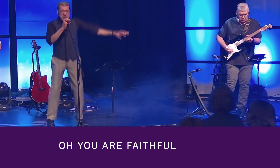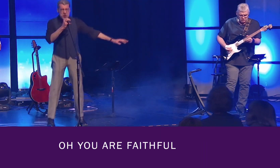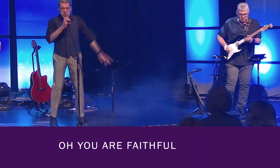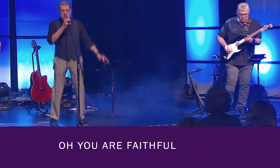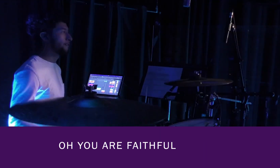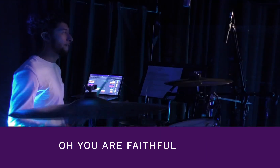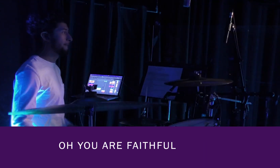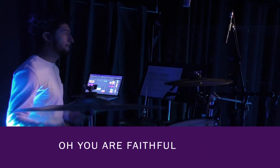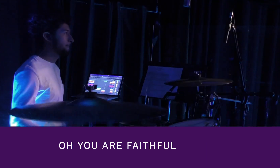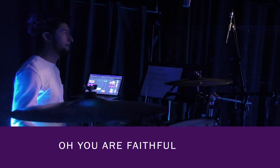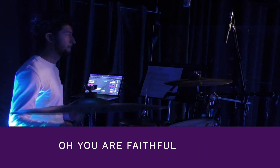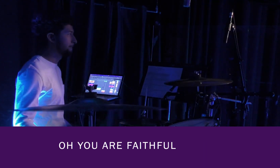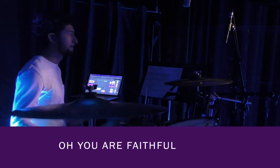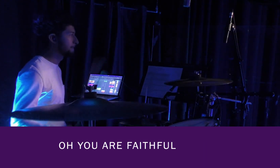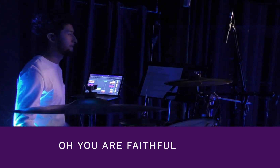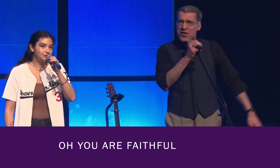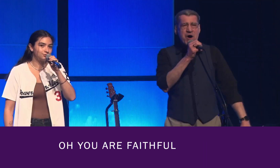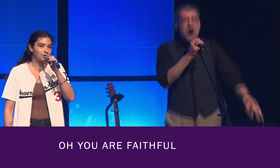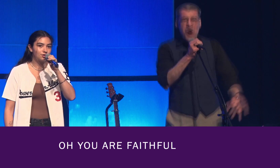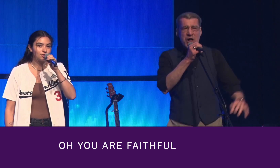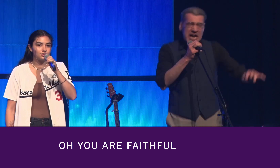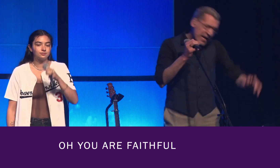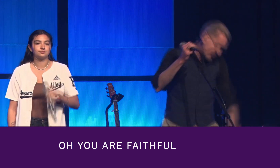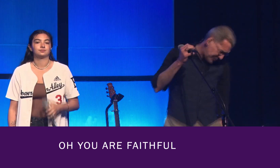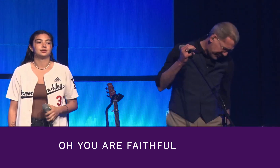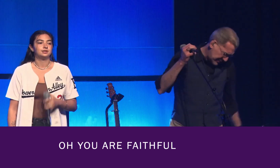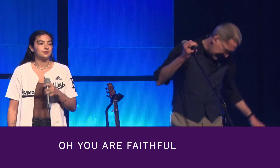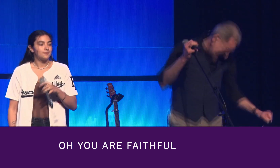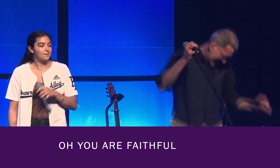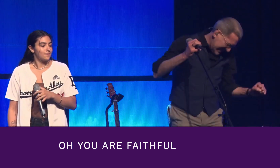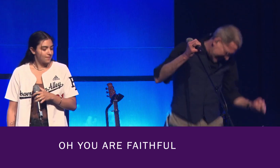Oh, you are faithful.